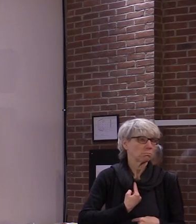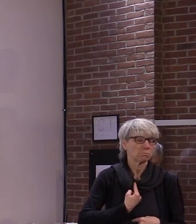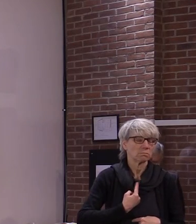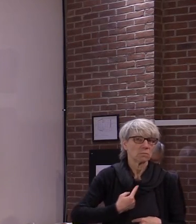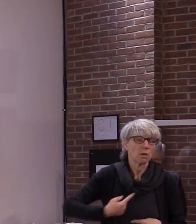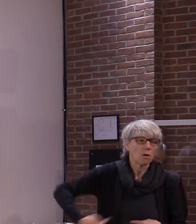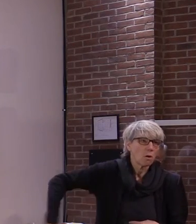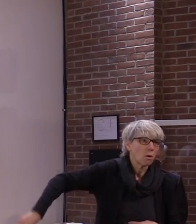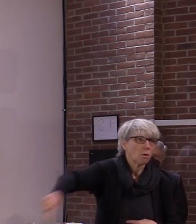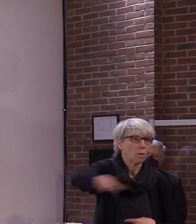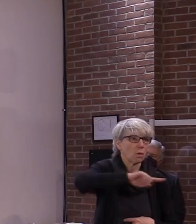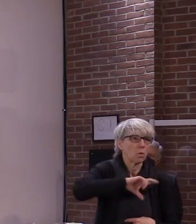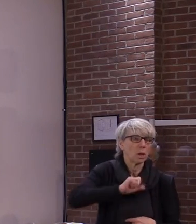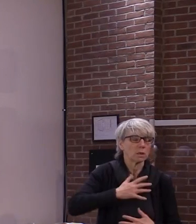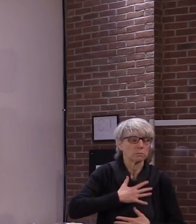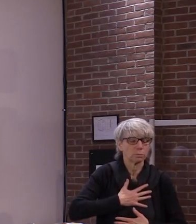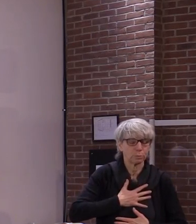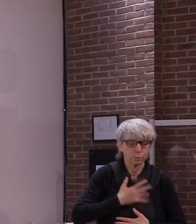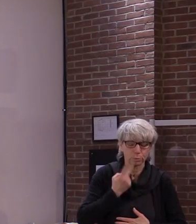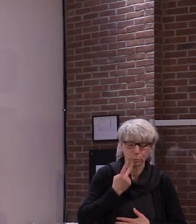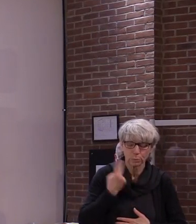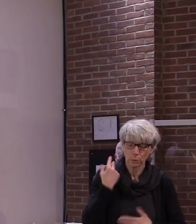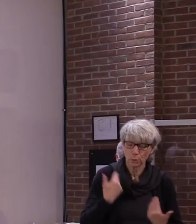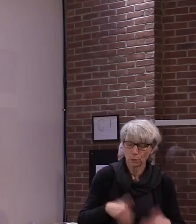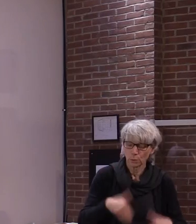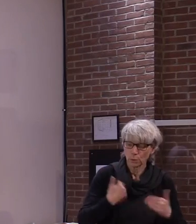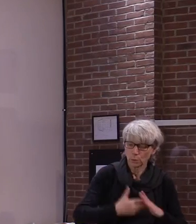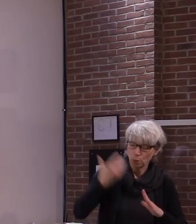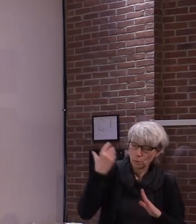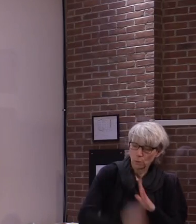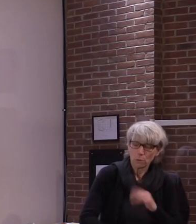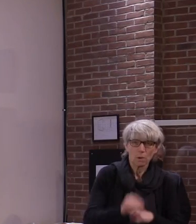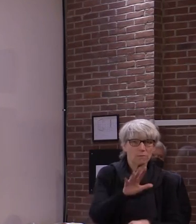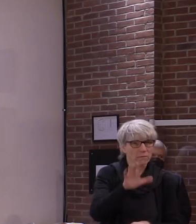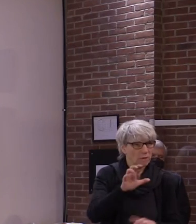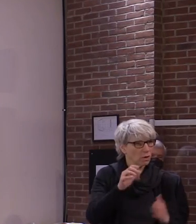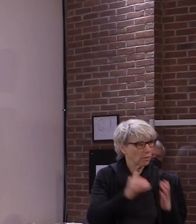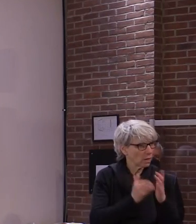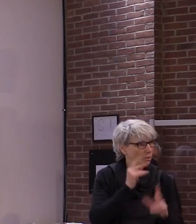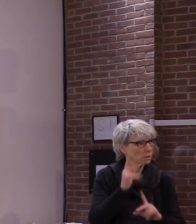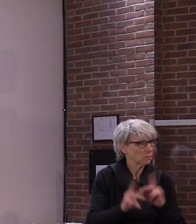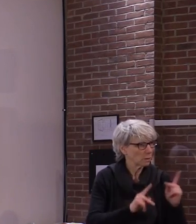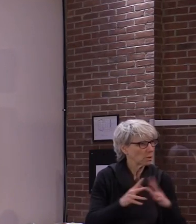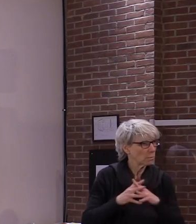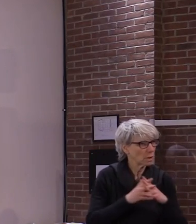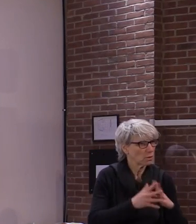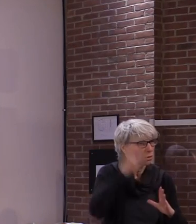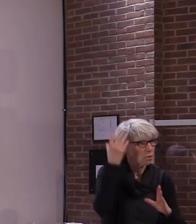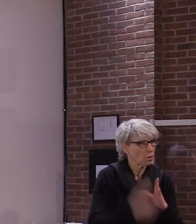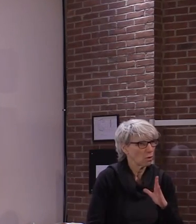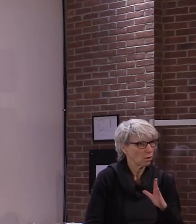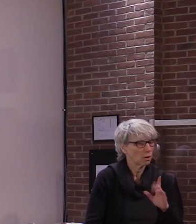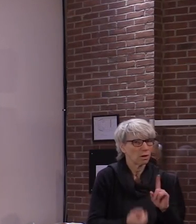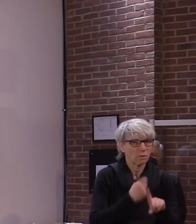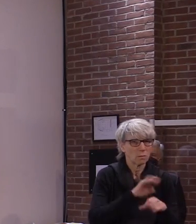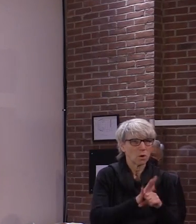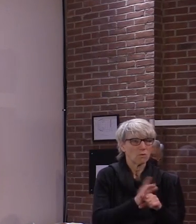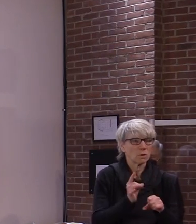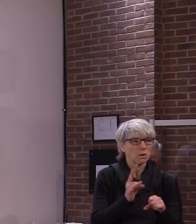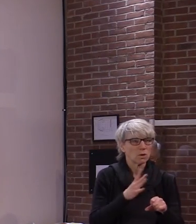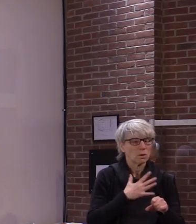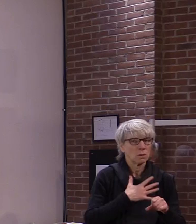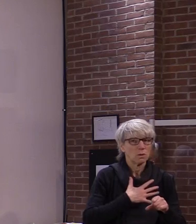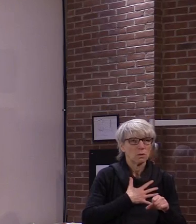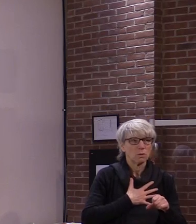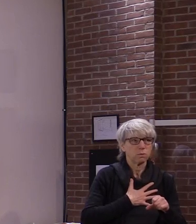the heartbreaking milestone of 500,000 people lost to COVID-19. It's really difficult